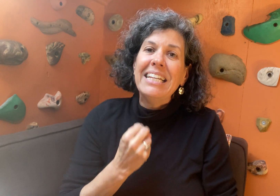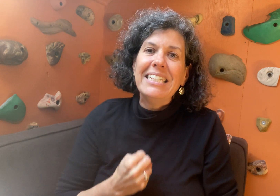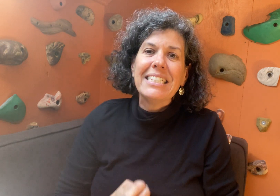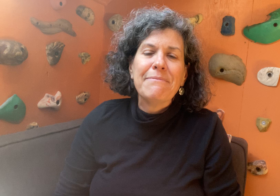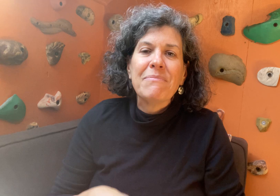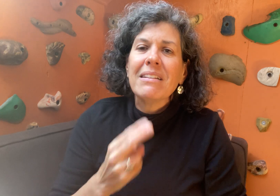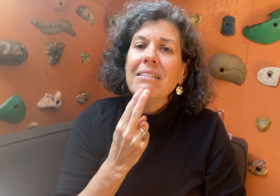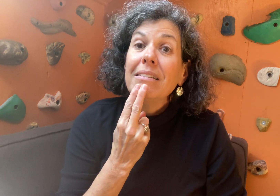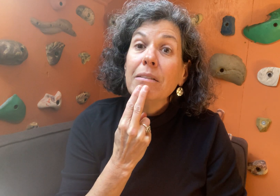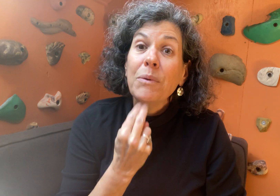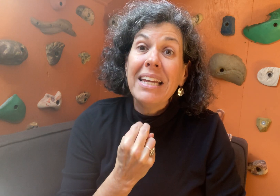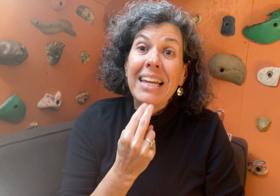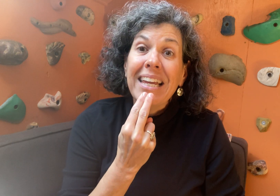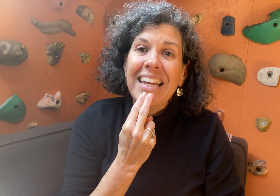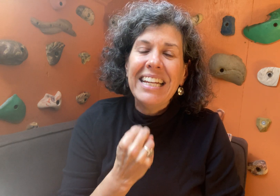sweet, sweet,